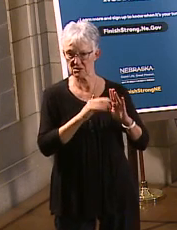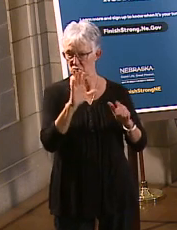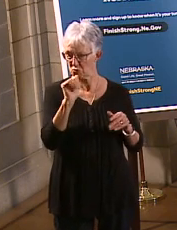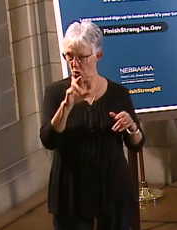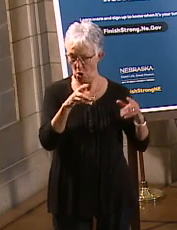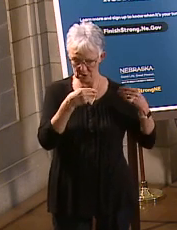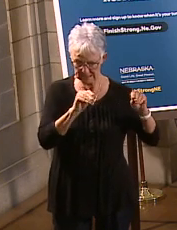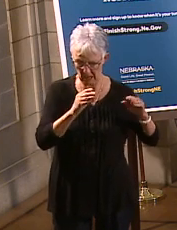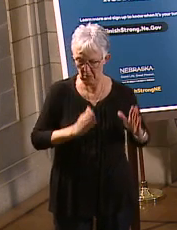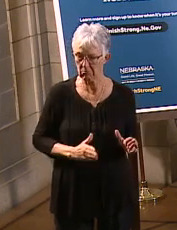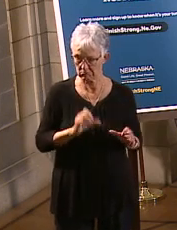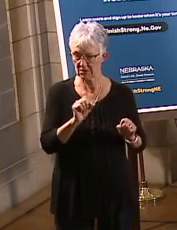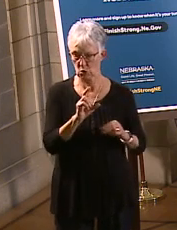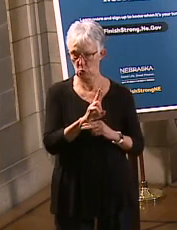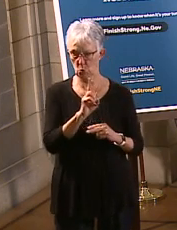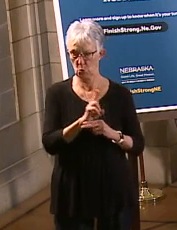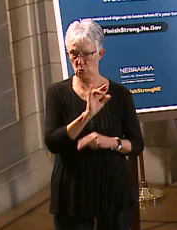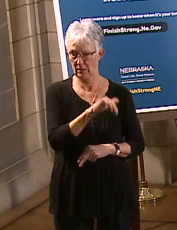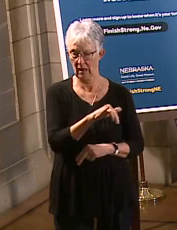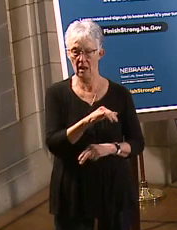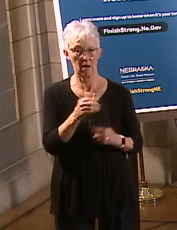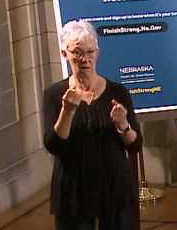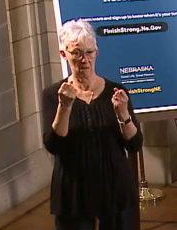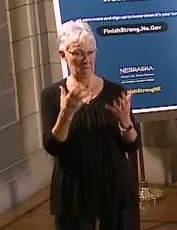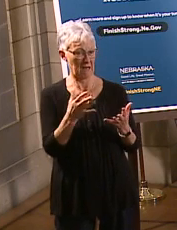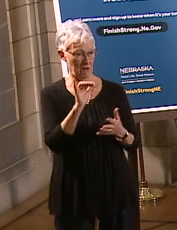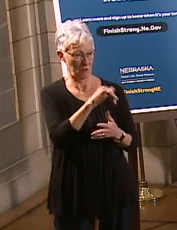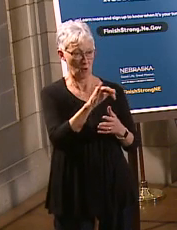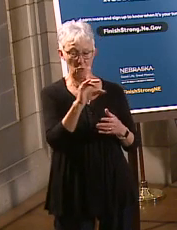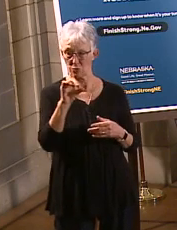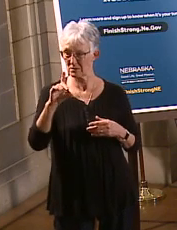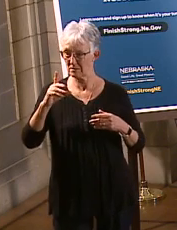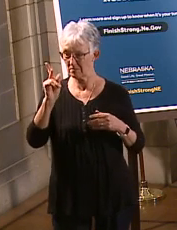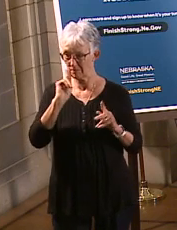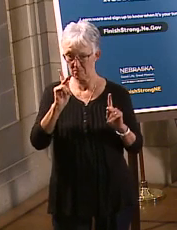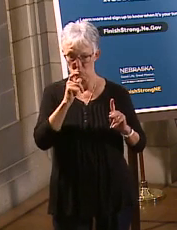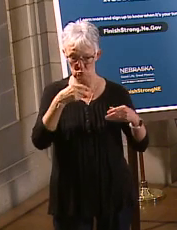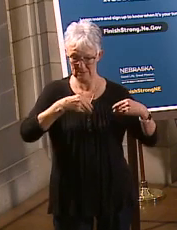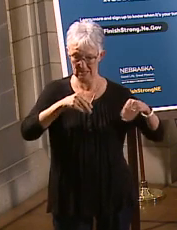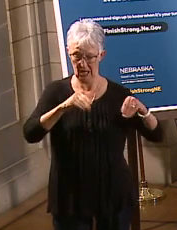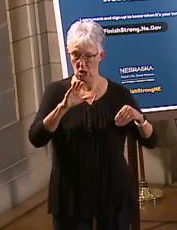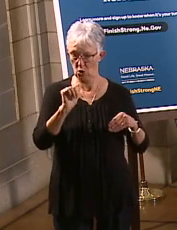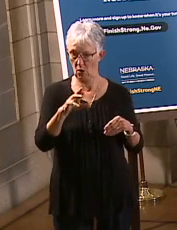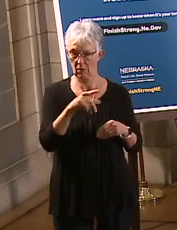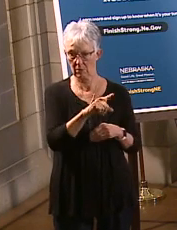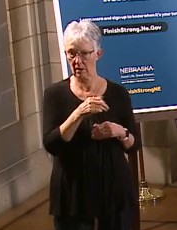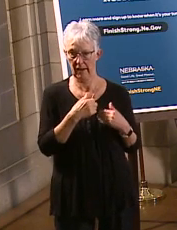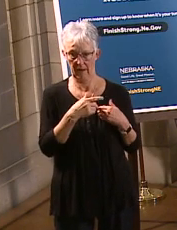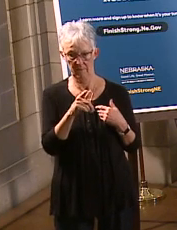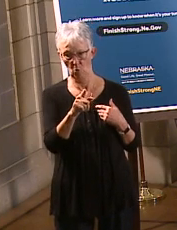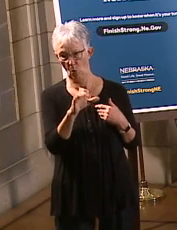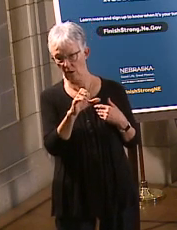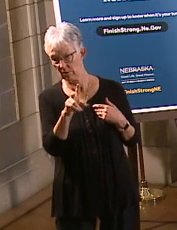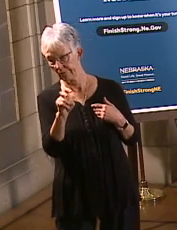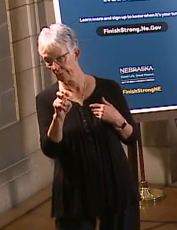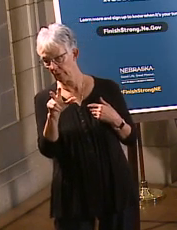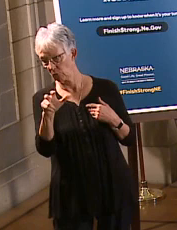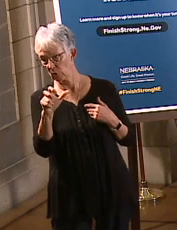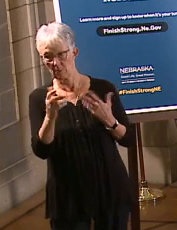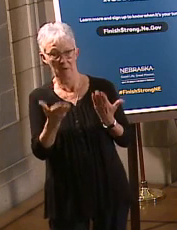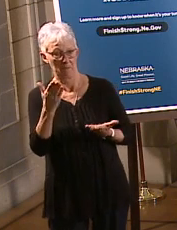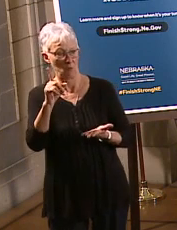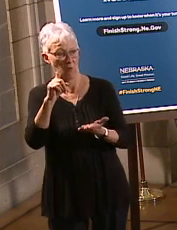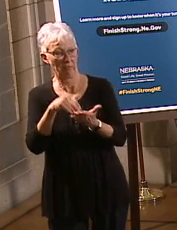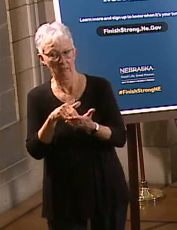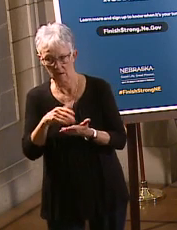Many businesses in Nebraska have hundreds of vehicles, and in some cases, thousands. In the case of a business who owns hundreds of vehicles